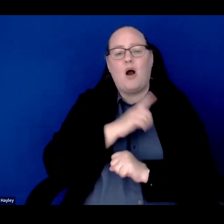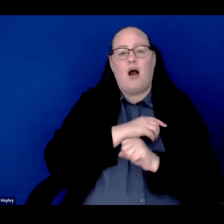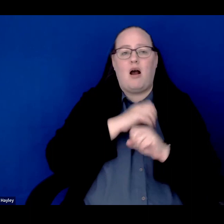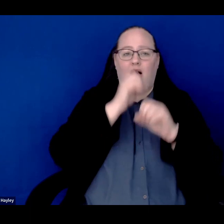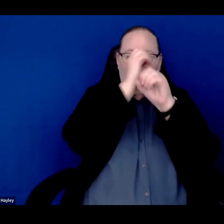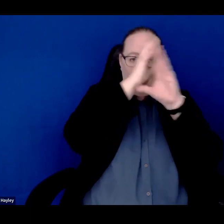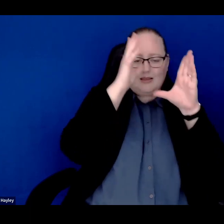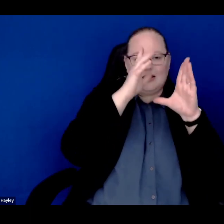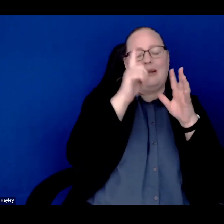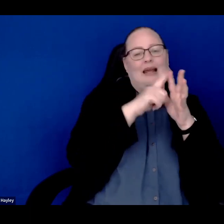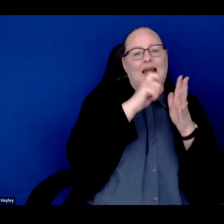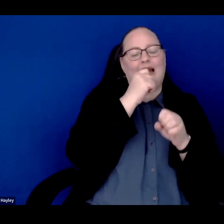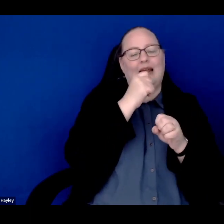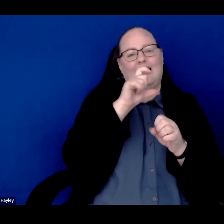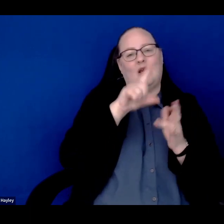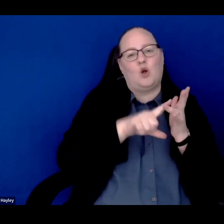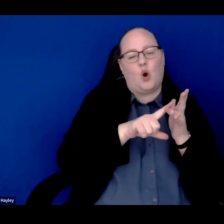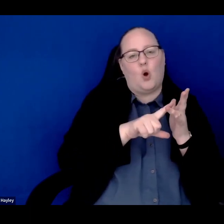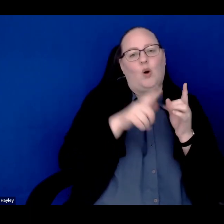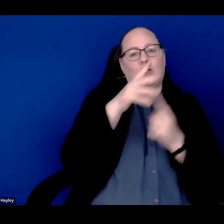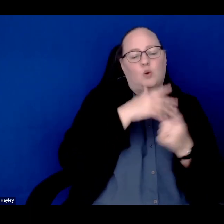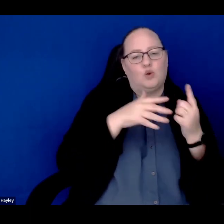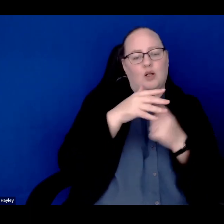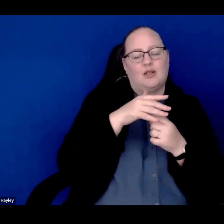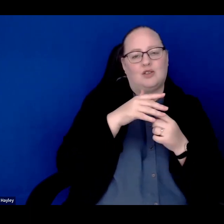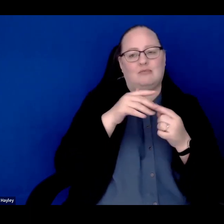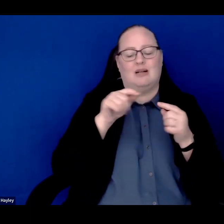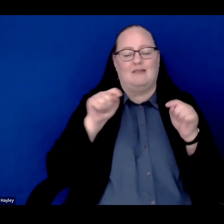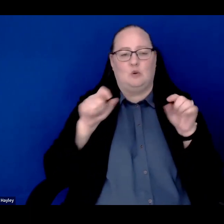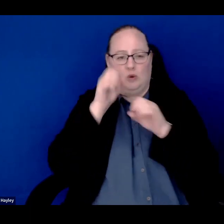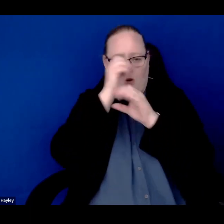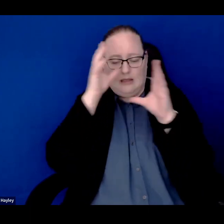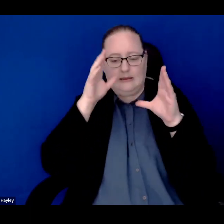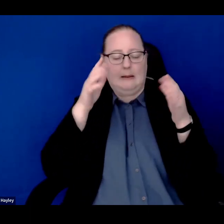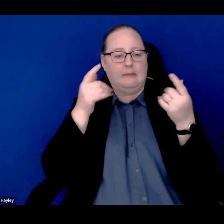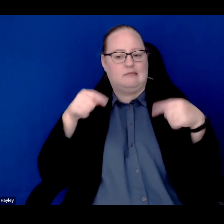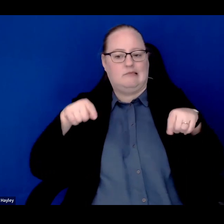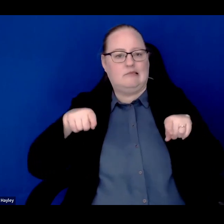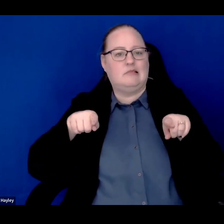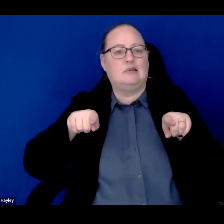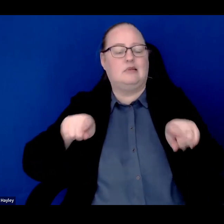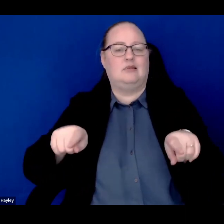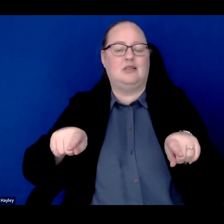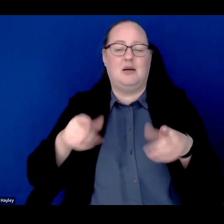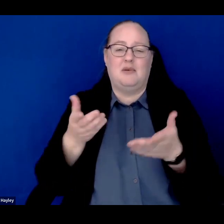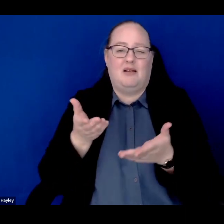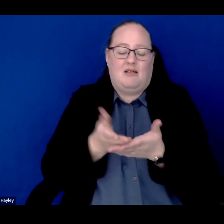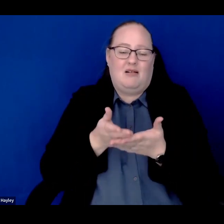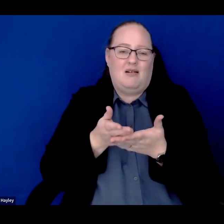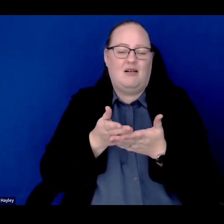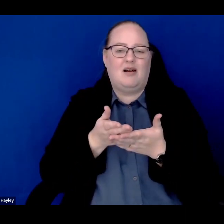eco-socialism and décroissance. And now very recently, they've reconciled each other to say like, I mean, the goal is like these kind